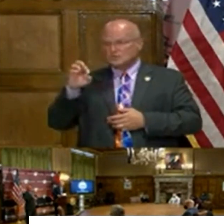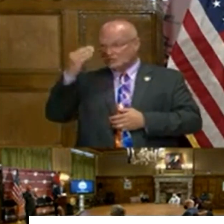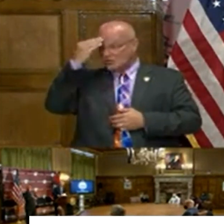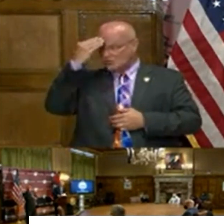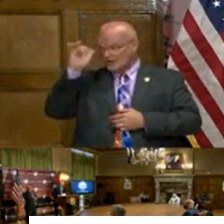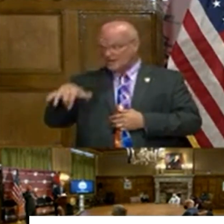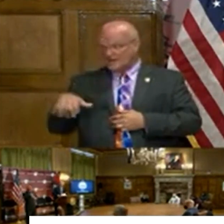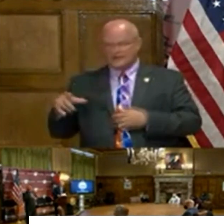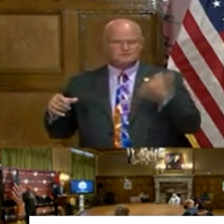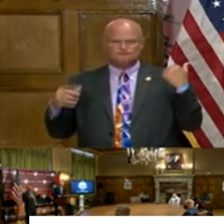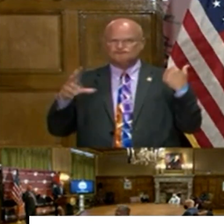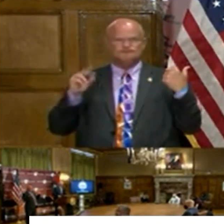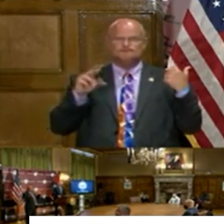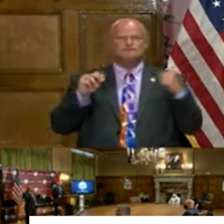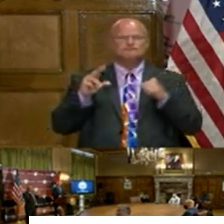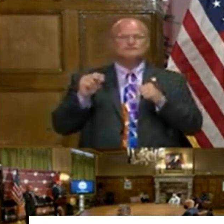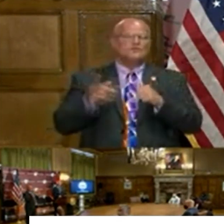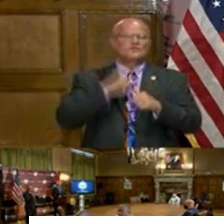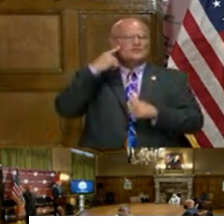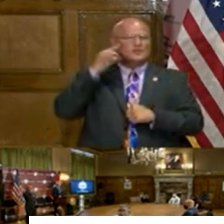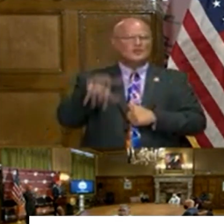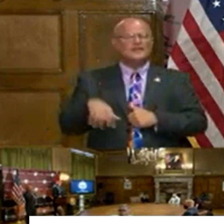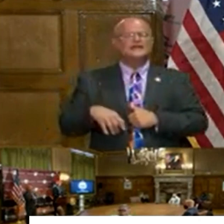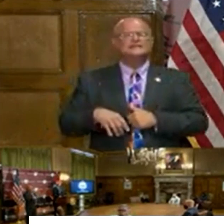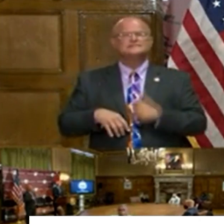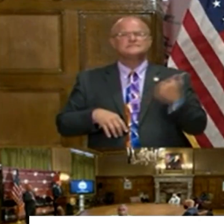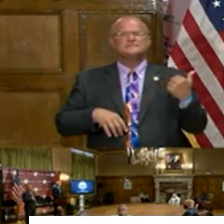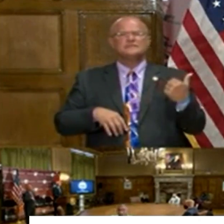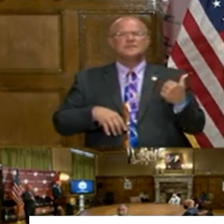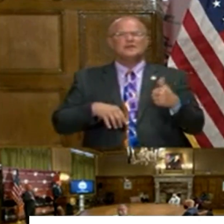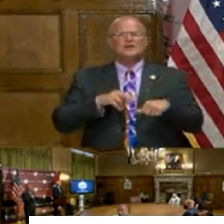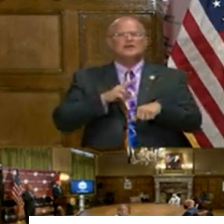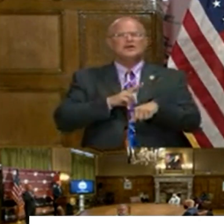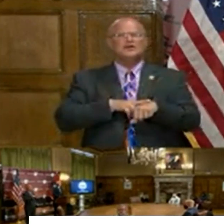aware of that? No, I am not. That's the first I've heard. Of course,